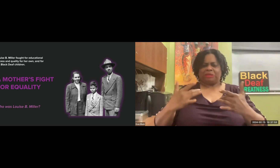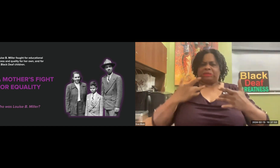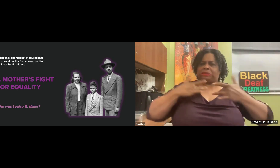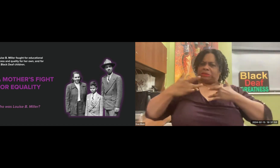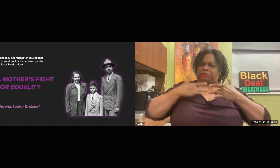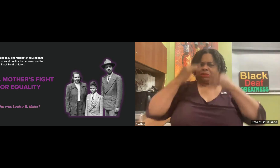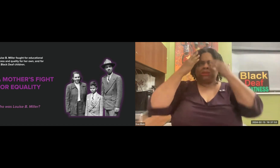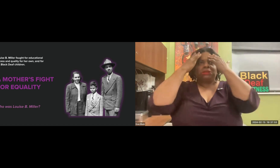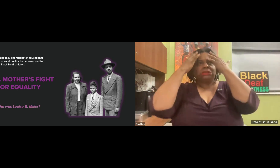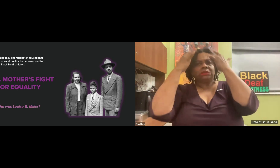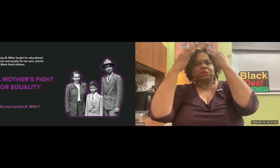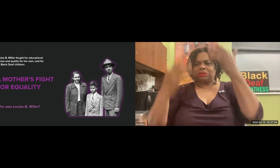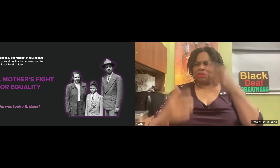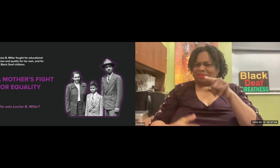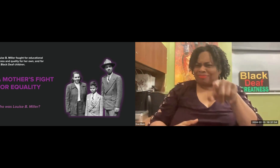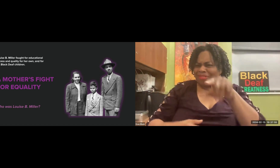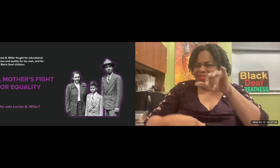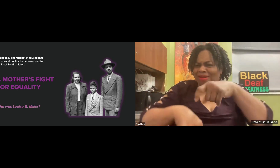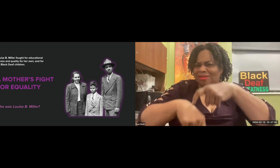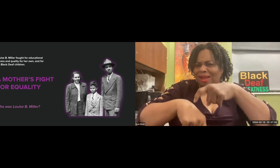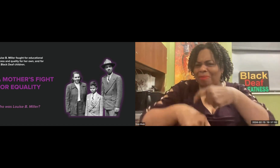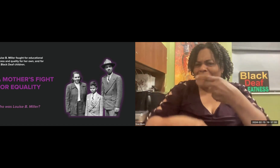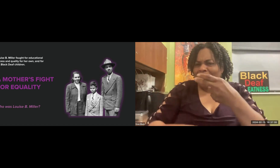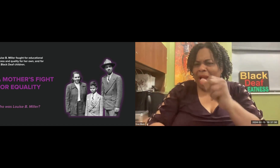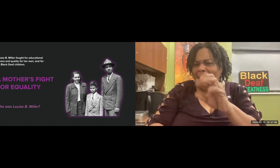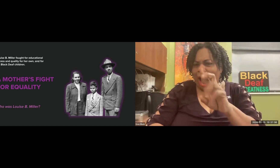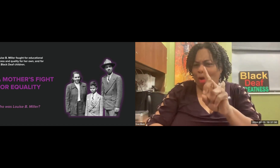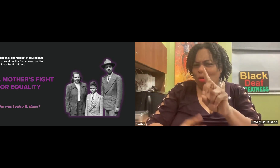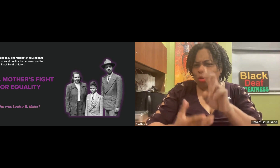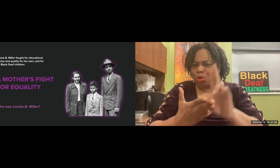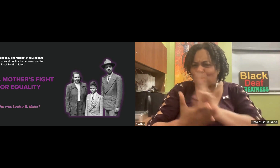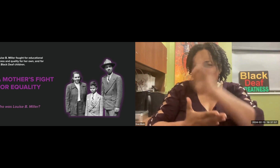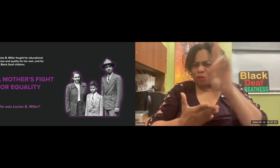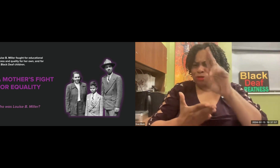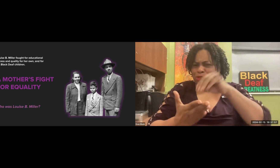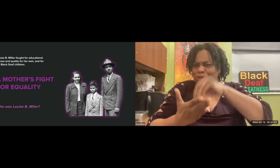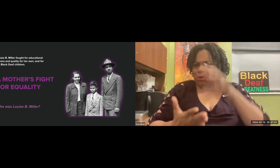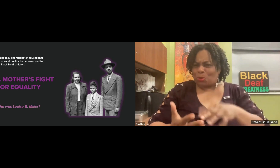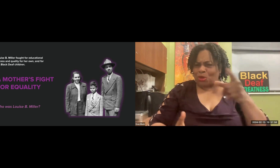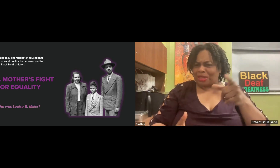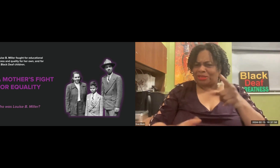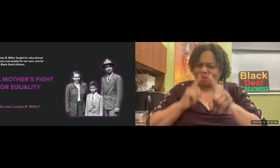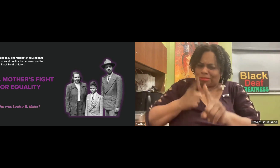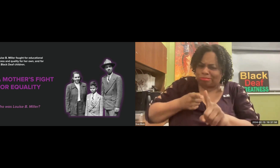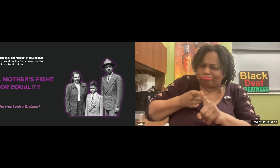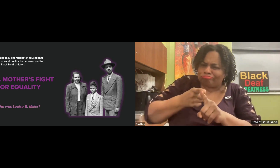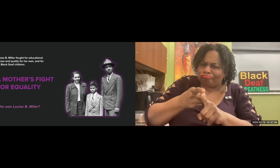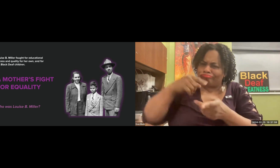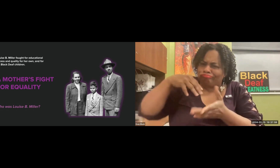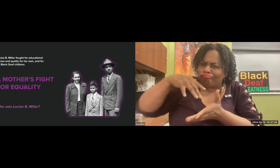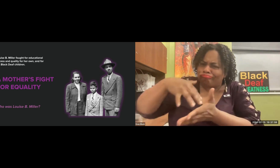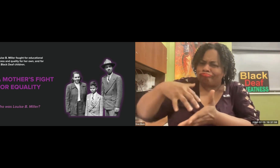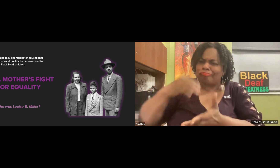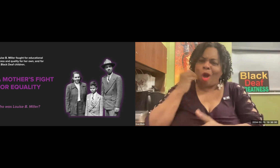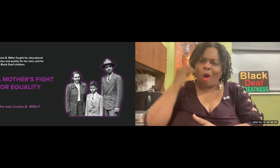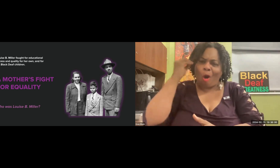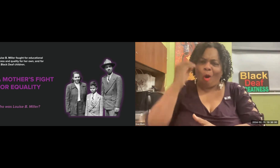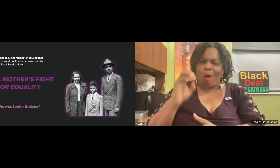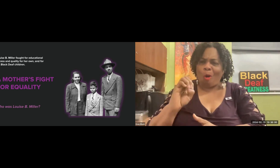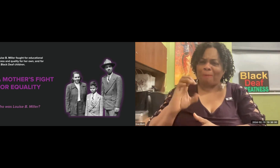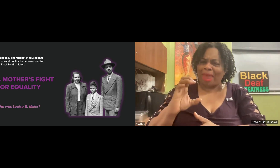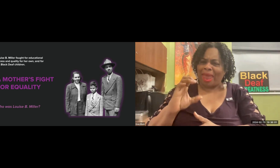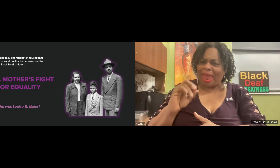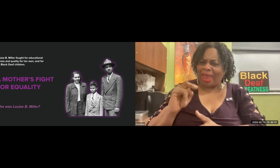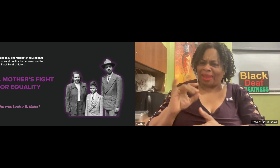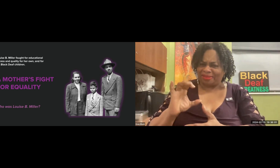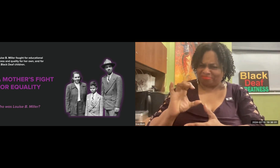not. So as a mother, of course, she was concerned. That was at the time when Howard University students